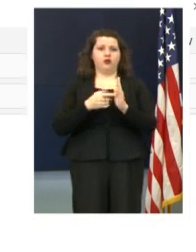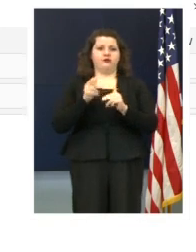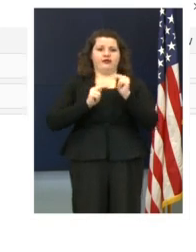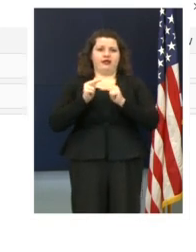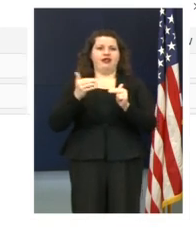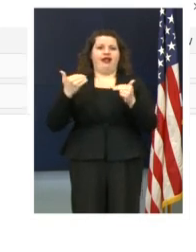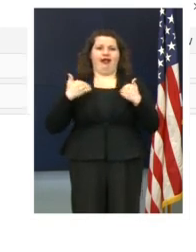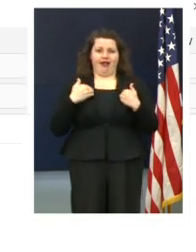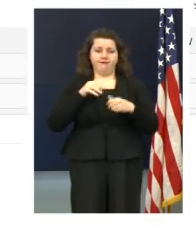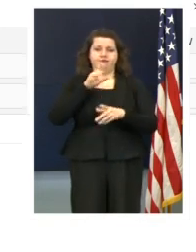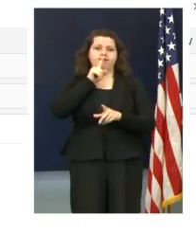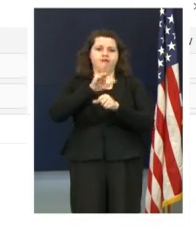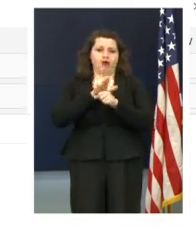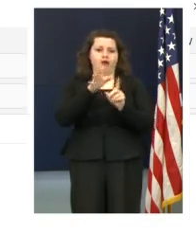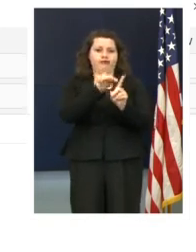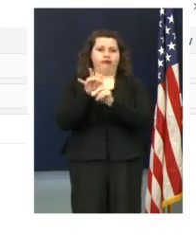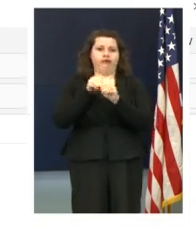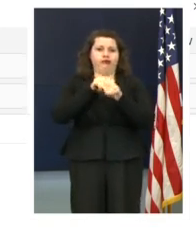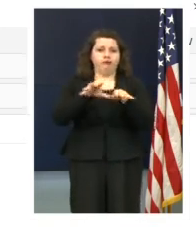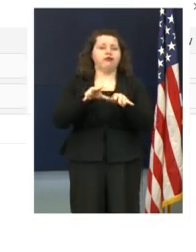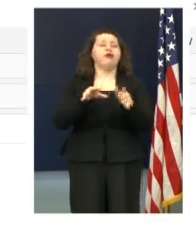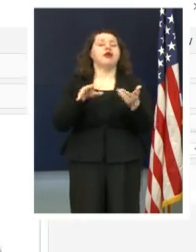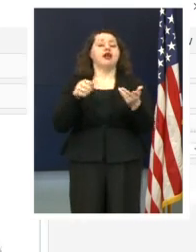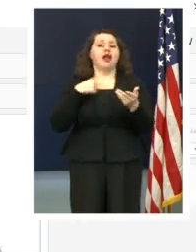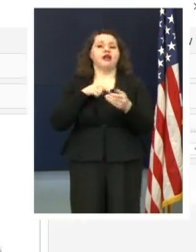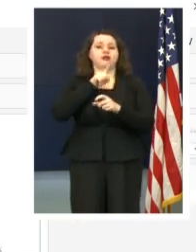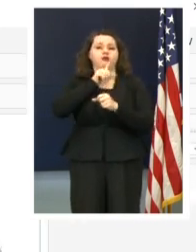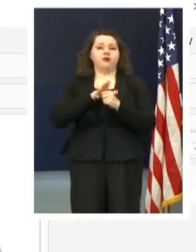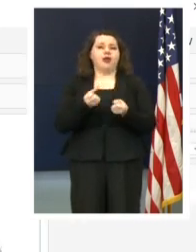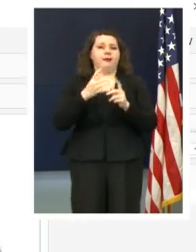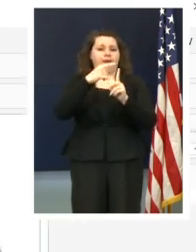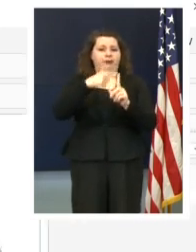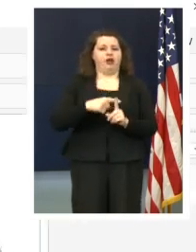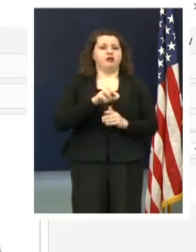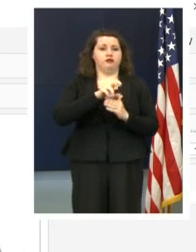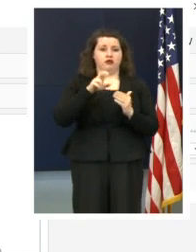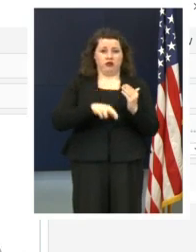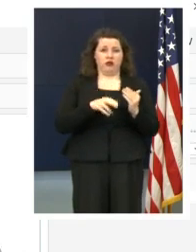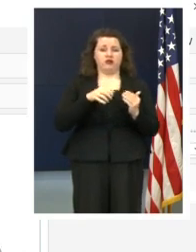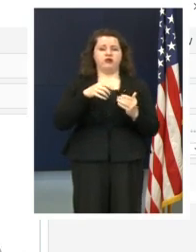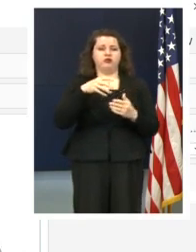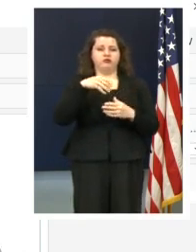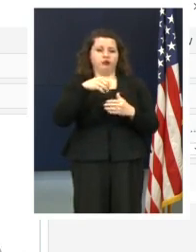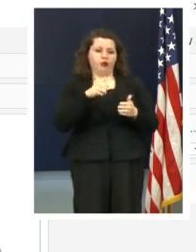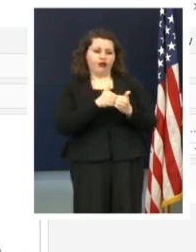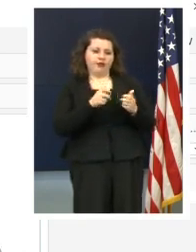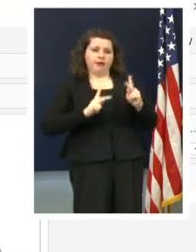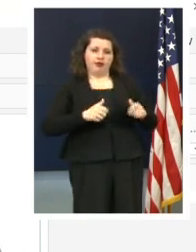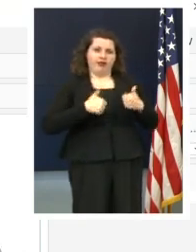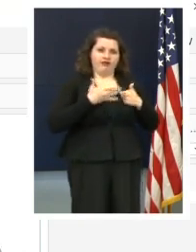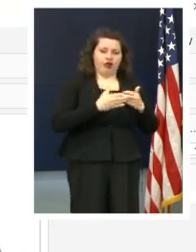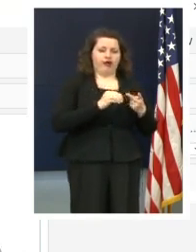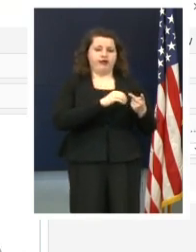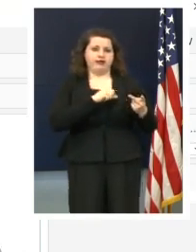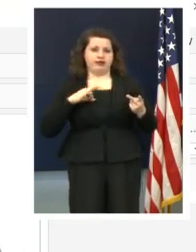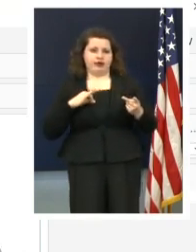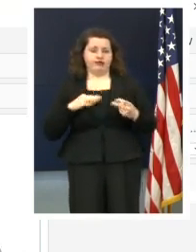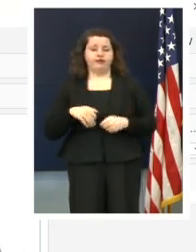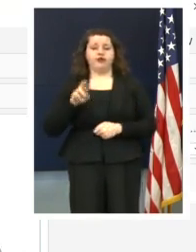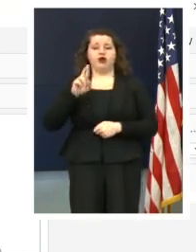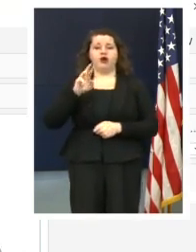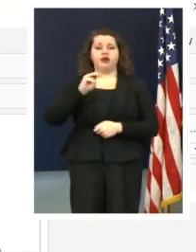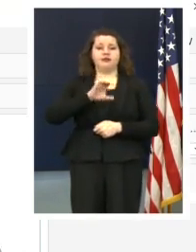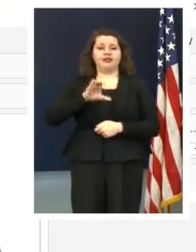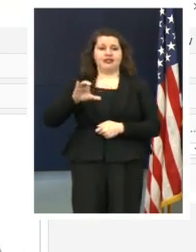outbreaks and includes the number of positive cases among both residents and staff of those facilities. The RMCC